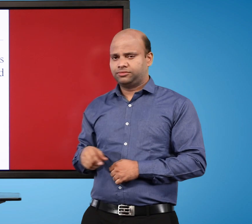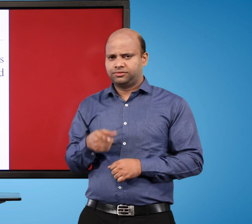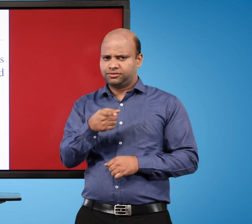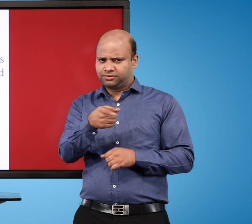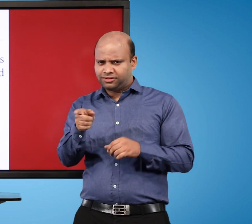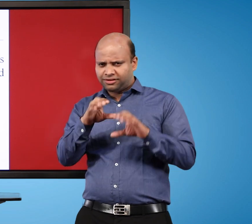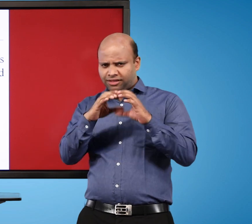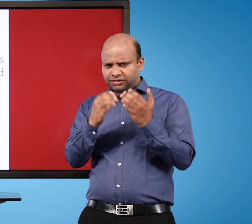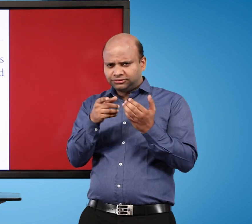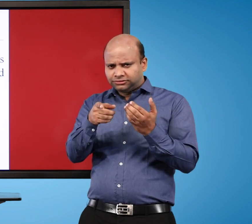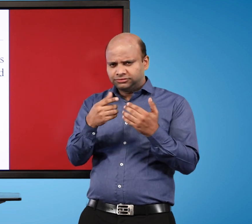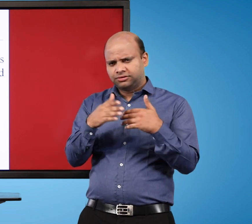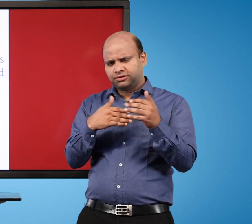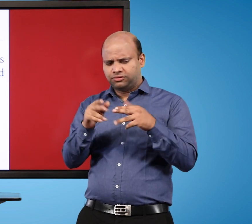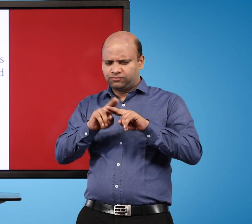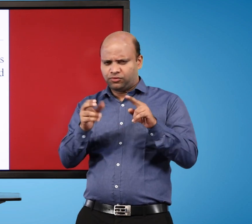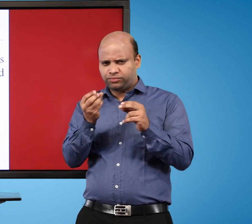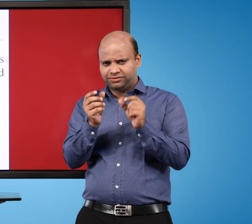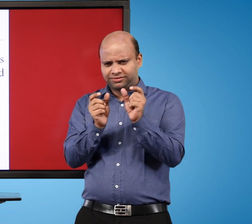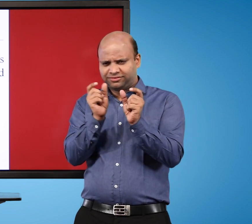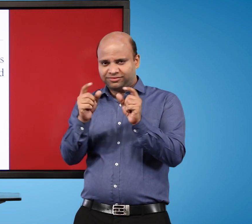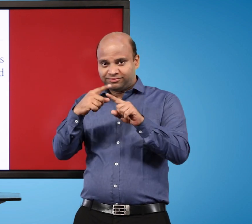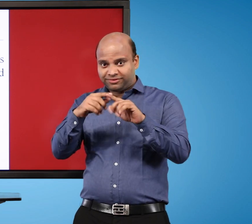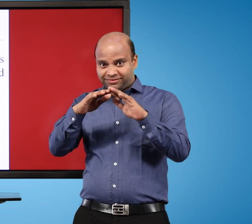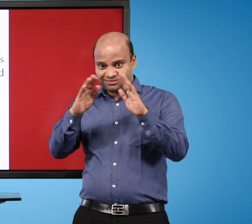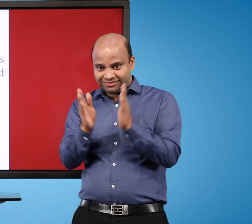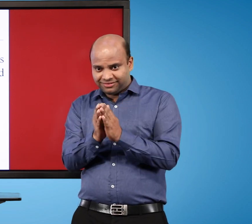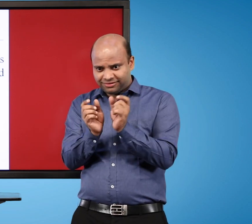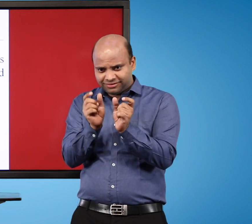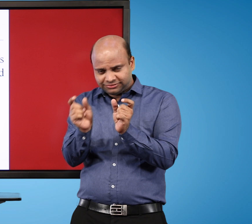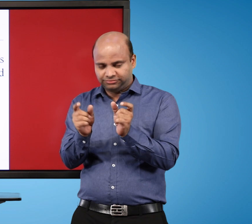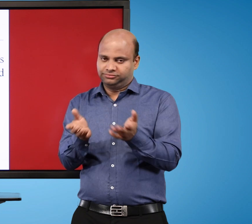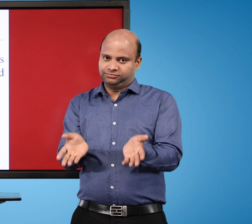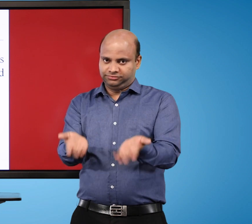Let each one of you in the class take any two whole numbers and add them.